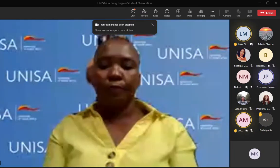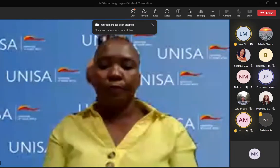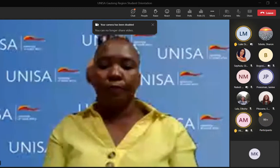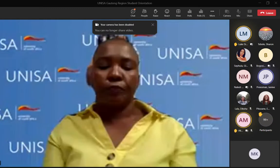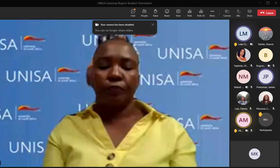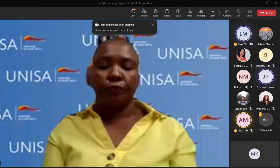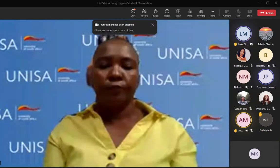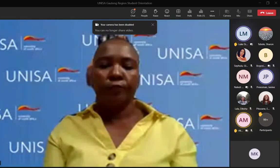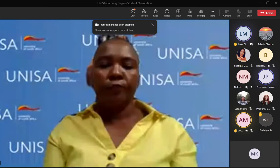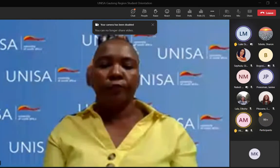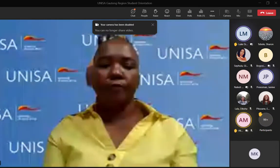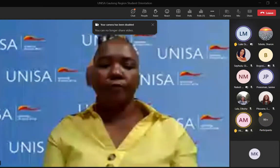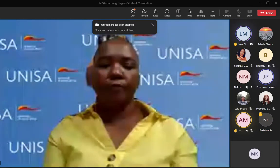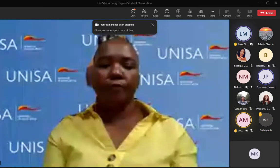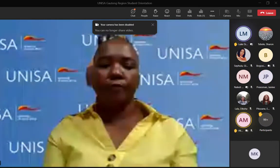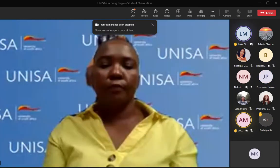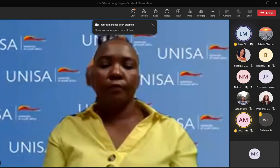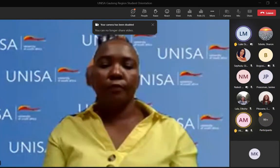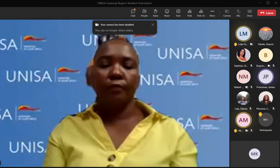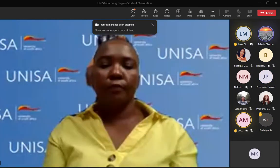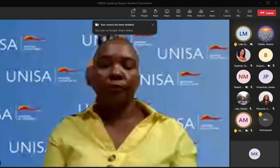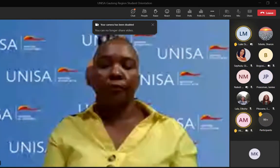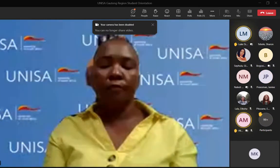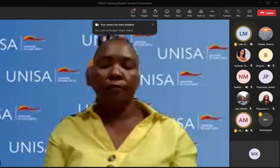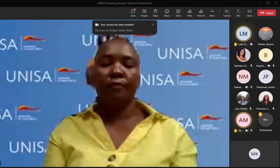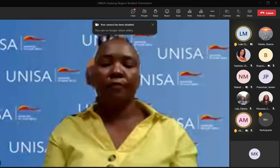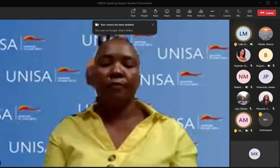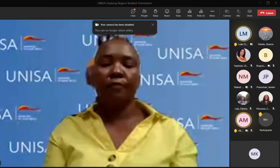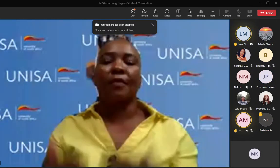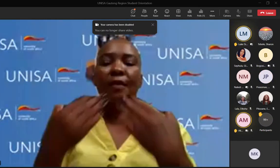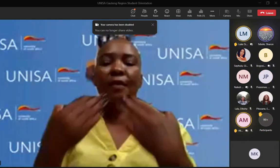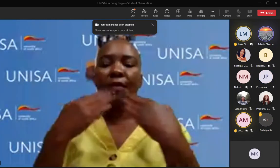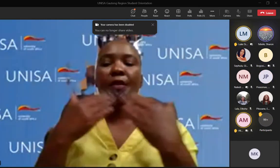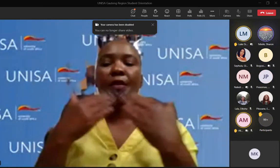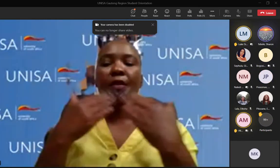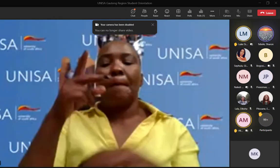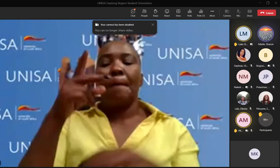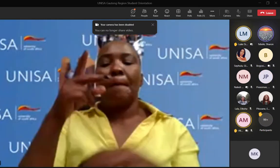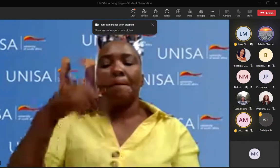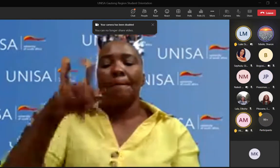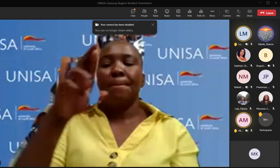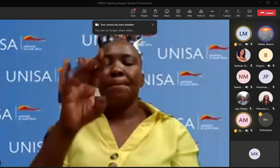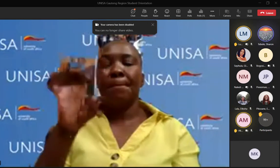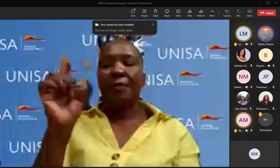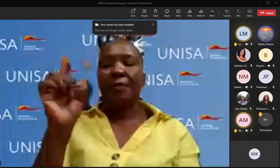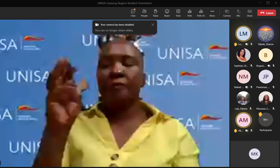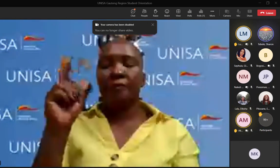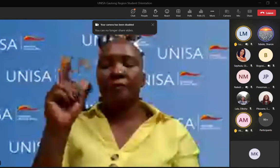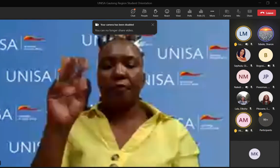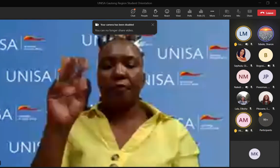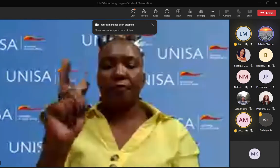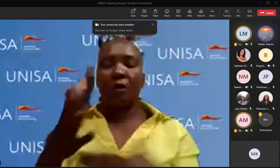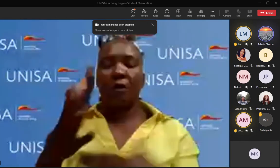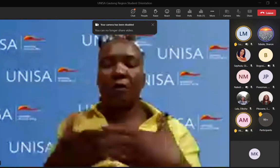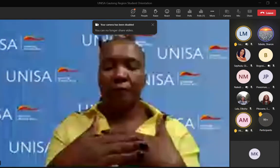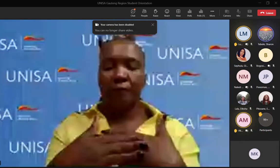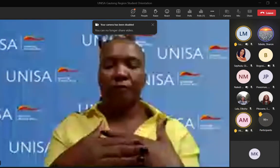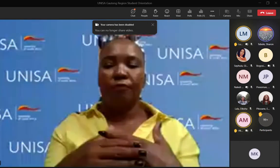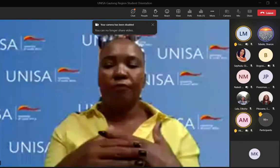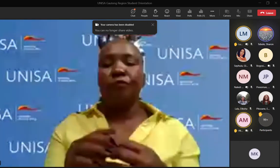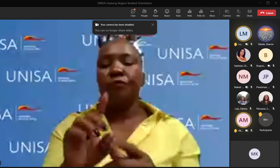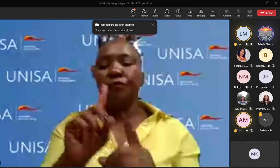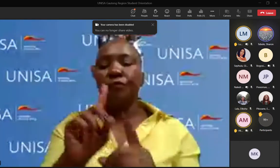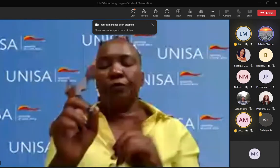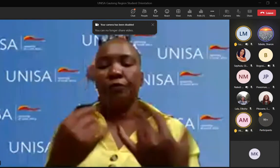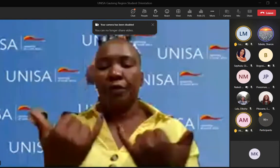pleasure all right thank you so much Miss Chrisman um I think I'm gonna close the Q a session now uh